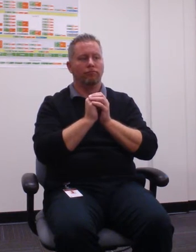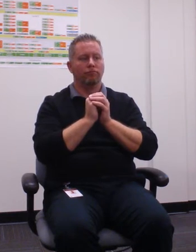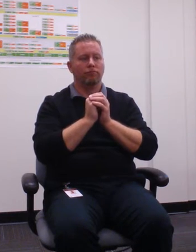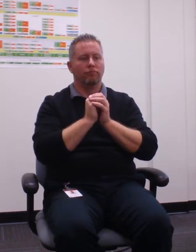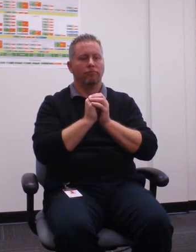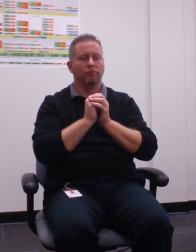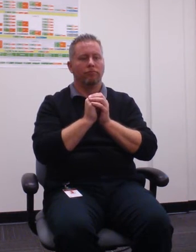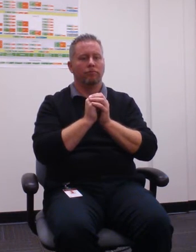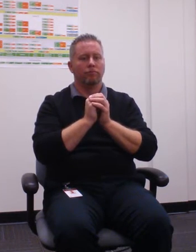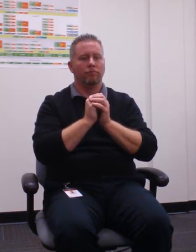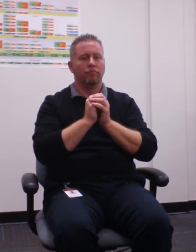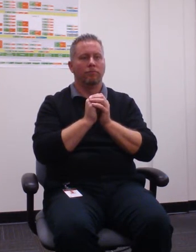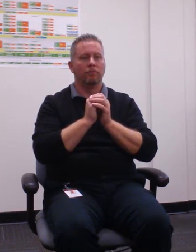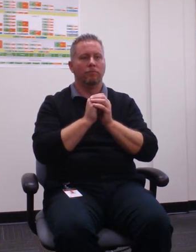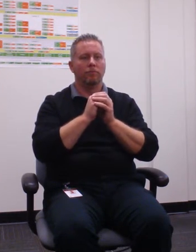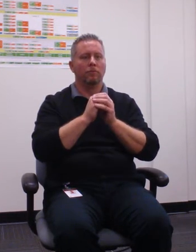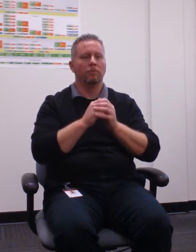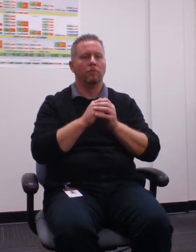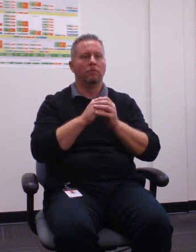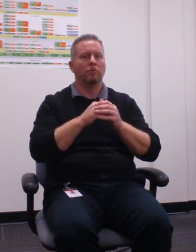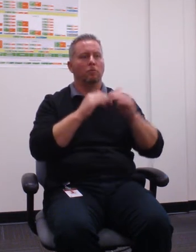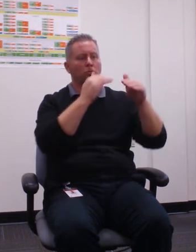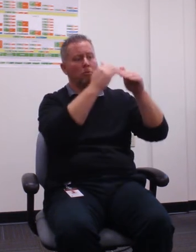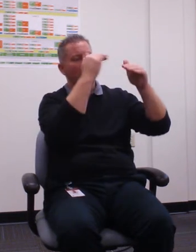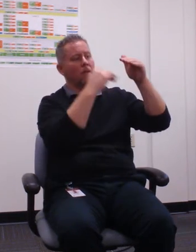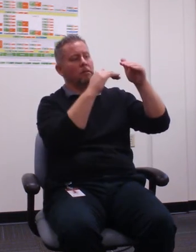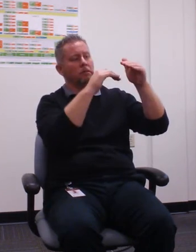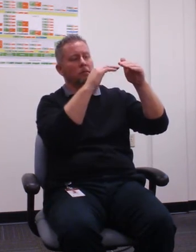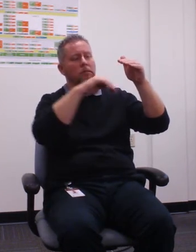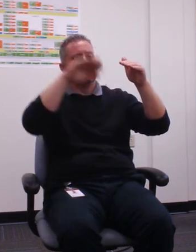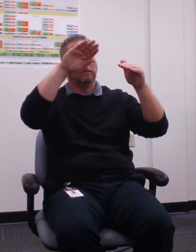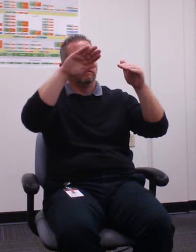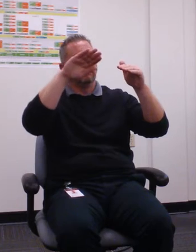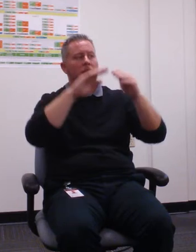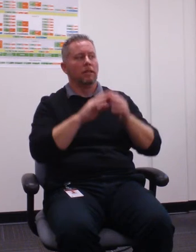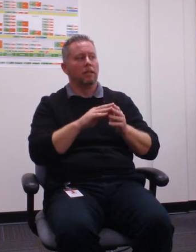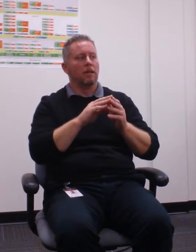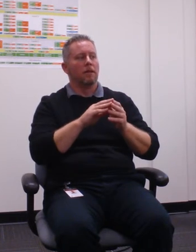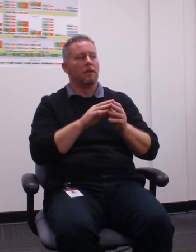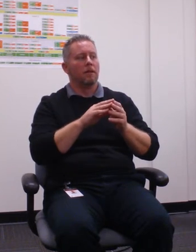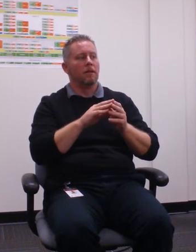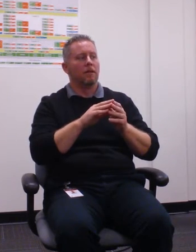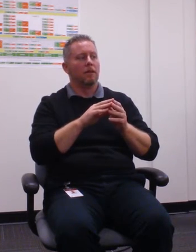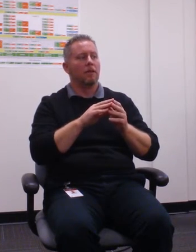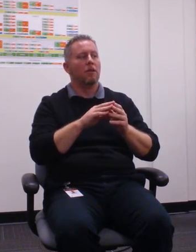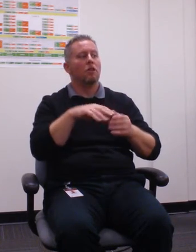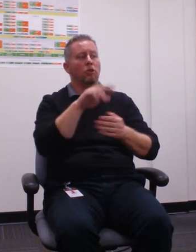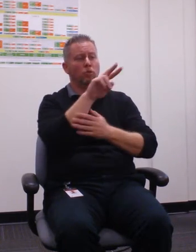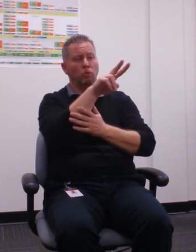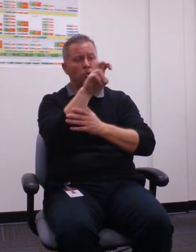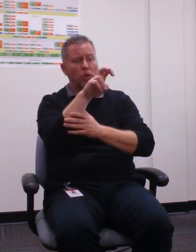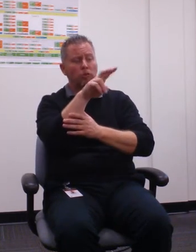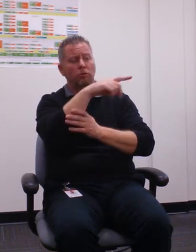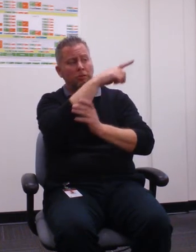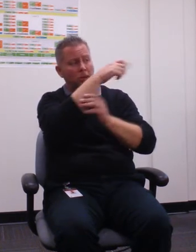when you go to miscellaneous functions on new cars, that one, the 200,